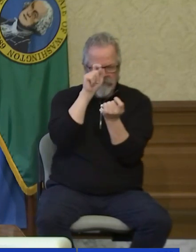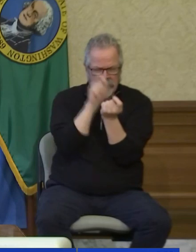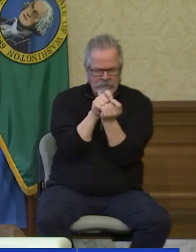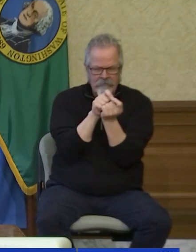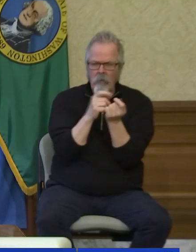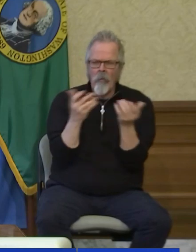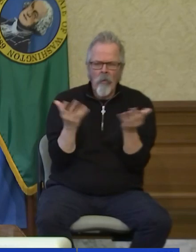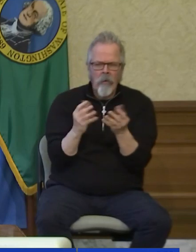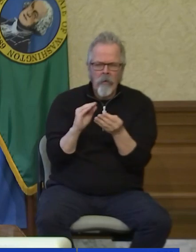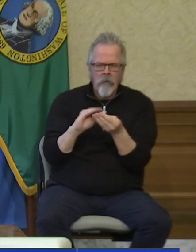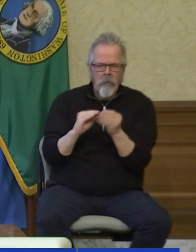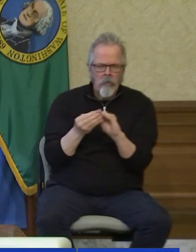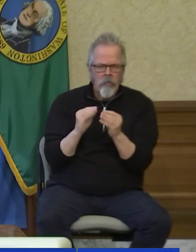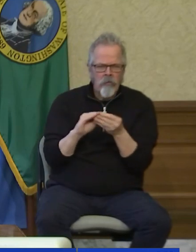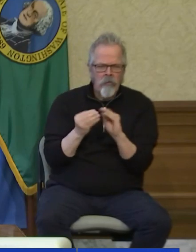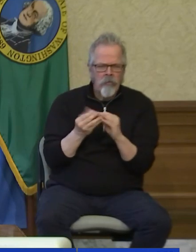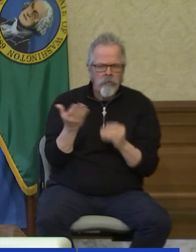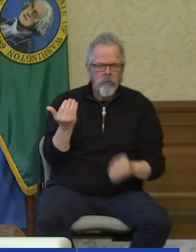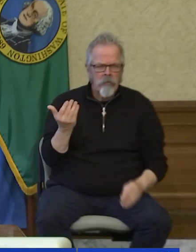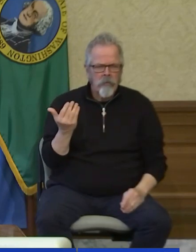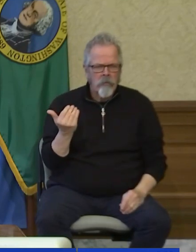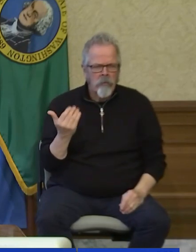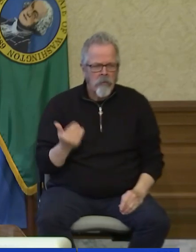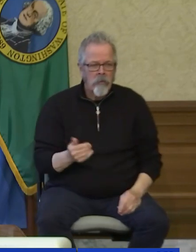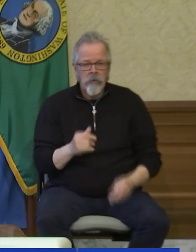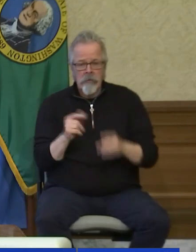and the earliest that